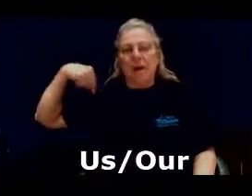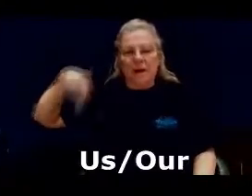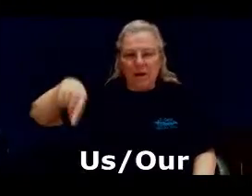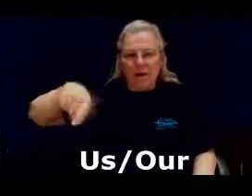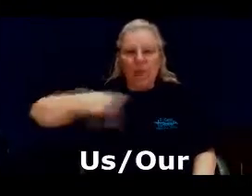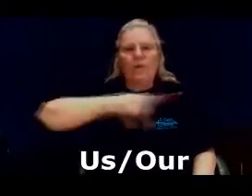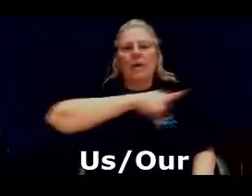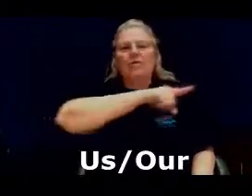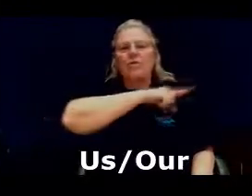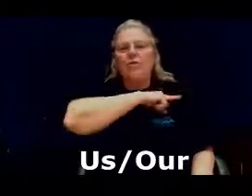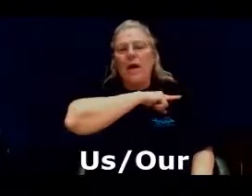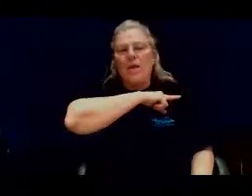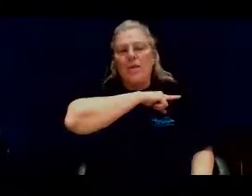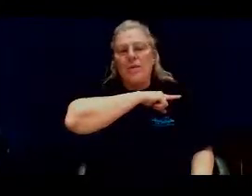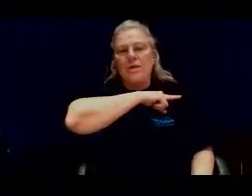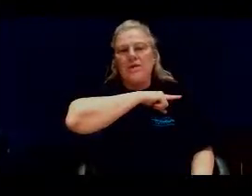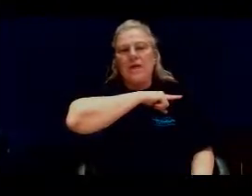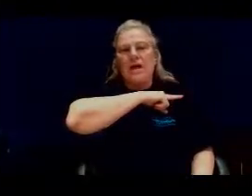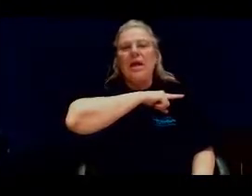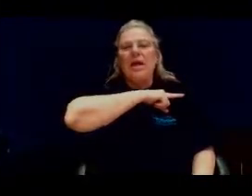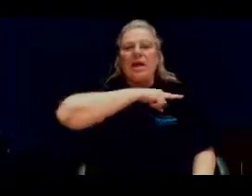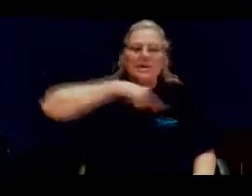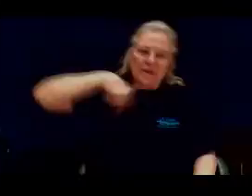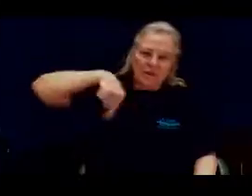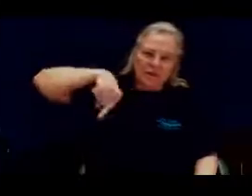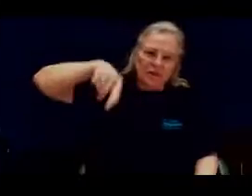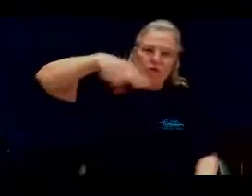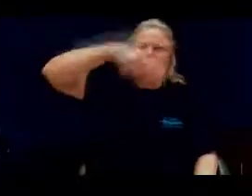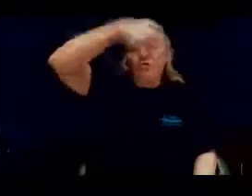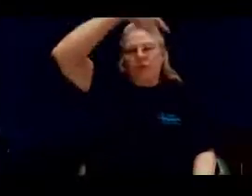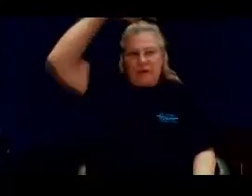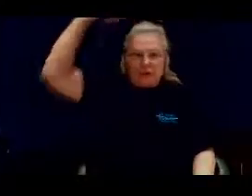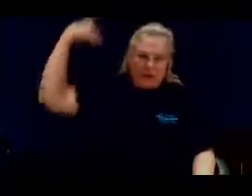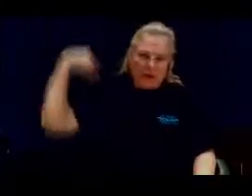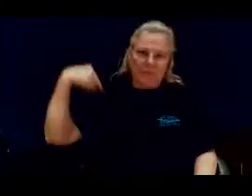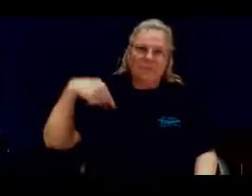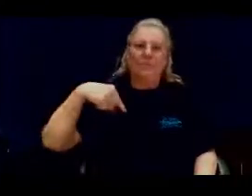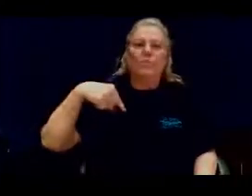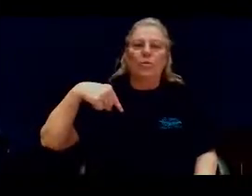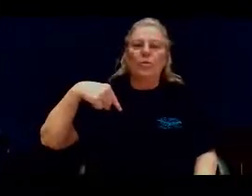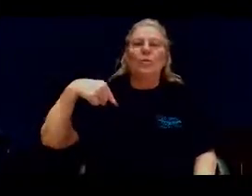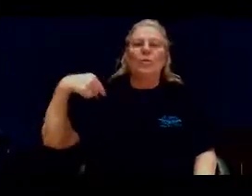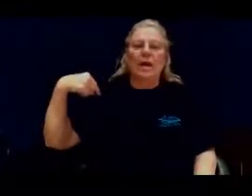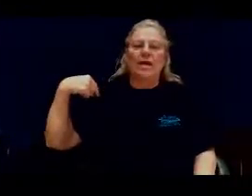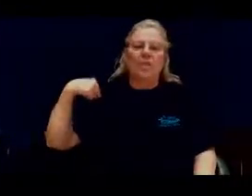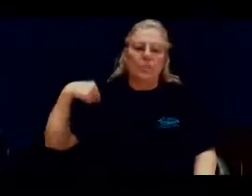side around to your non-dominant side. It's like there's a circle that encompasses both you and other